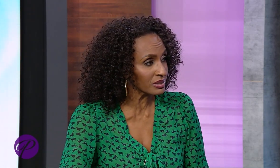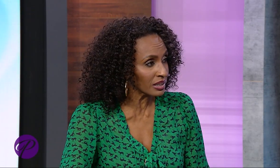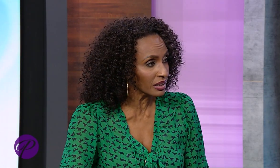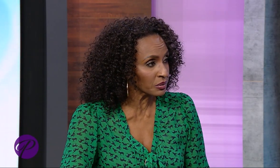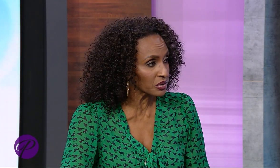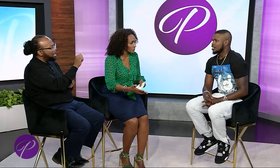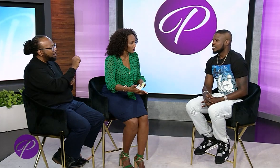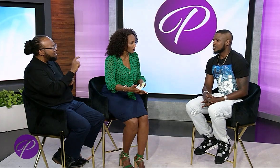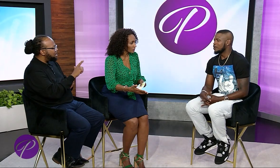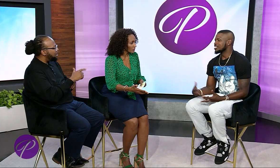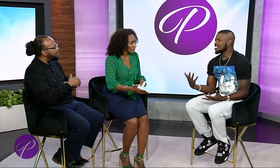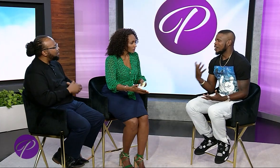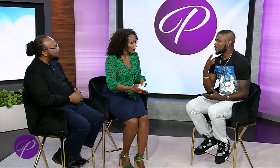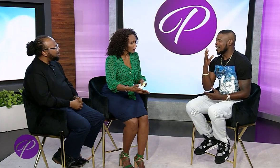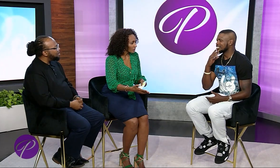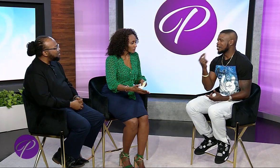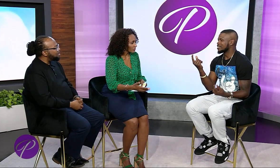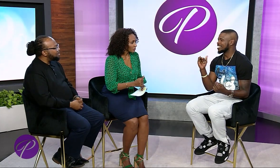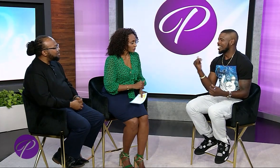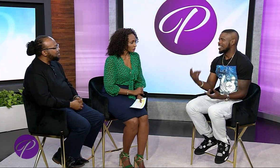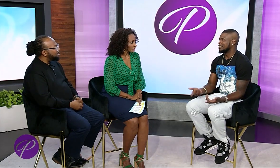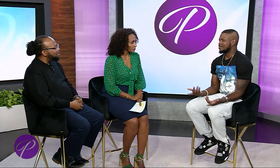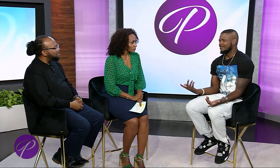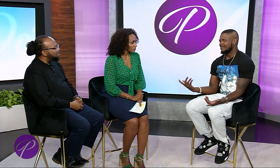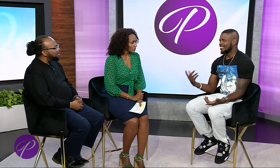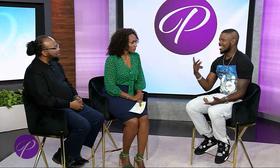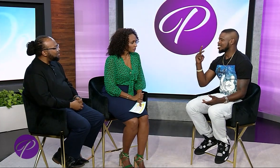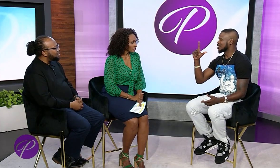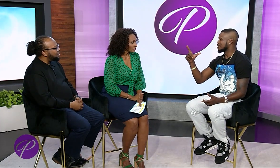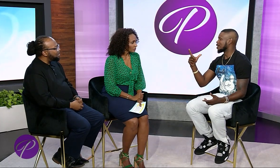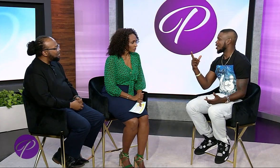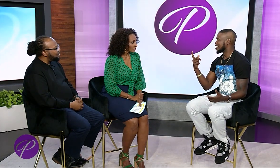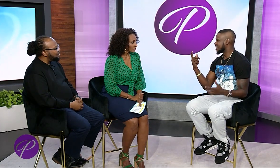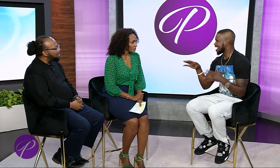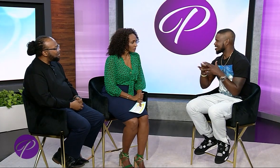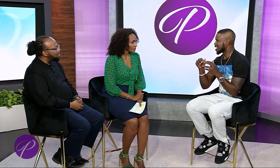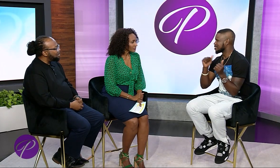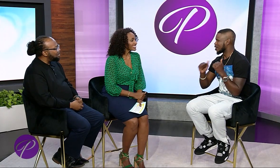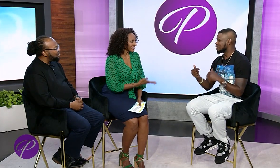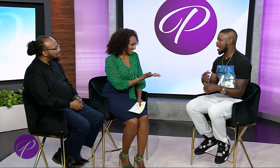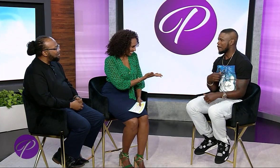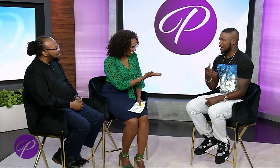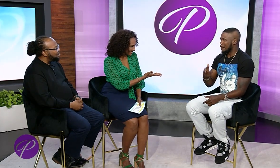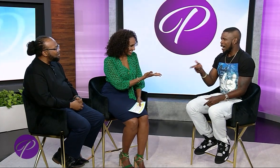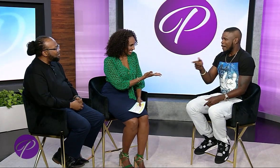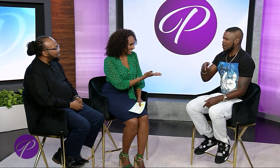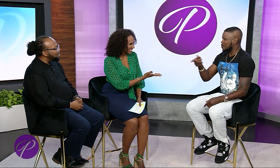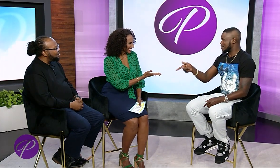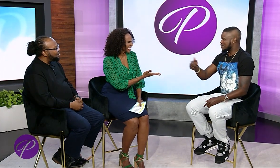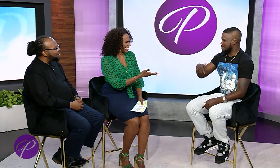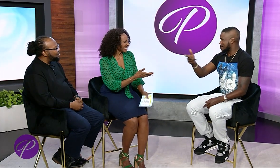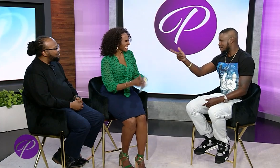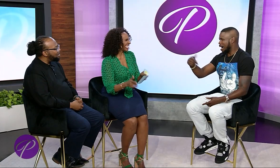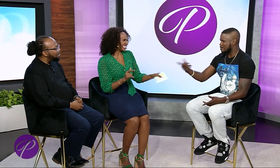Sign Language. So when you talk about something like Kendrick Lamar halftime show, you have Yes. bing, bop, boom, boom, boom, Yeah, bop, bam.